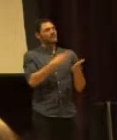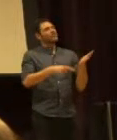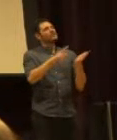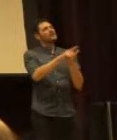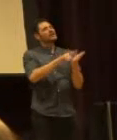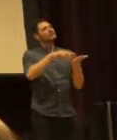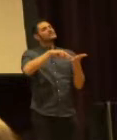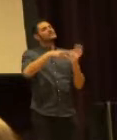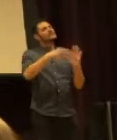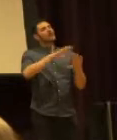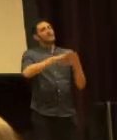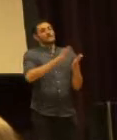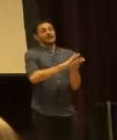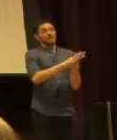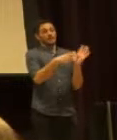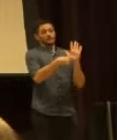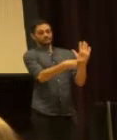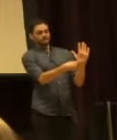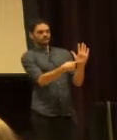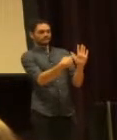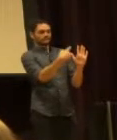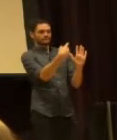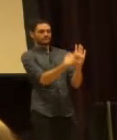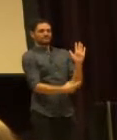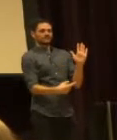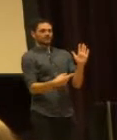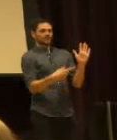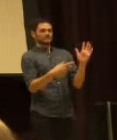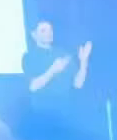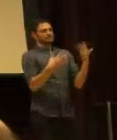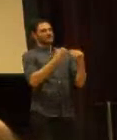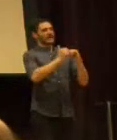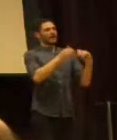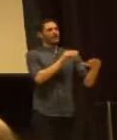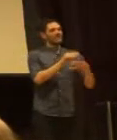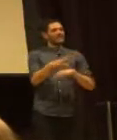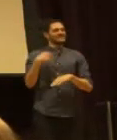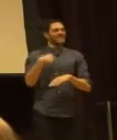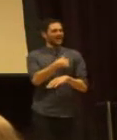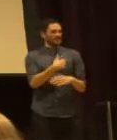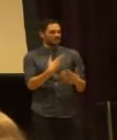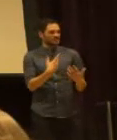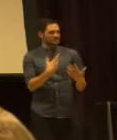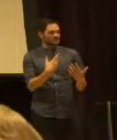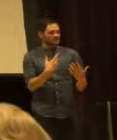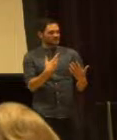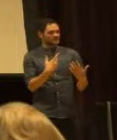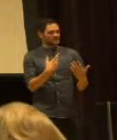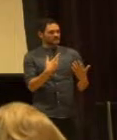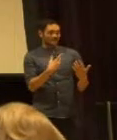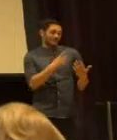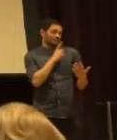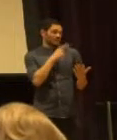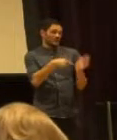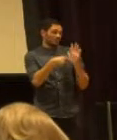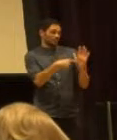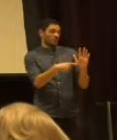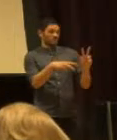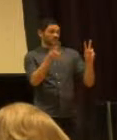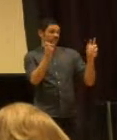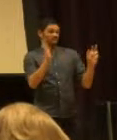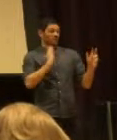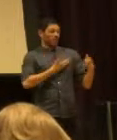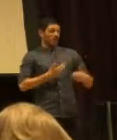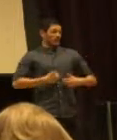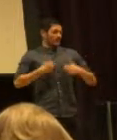paper, what they translate to us in real time is that our lives don't matter and that they're not